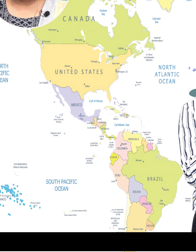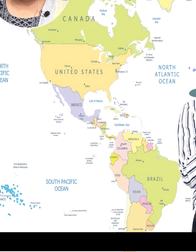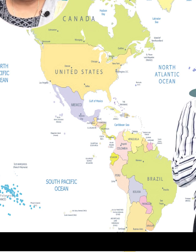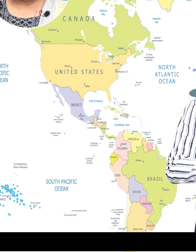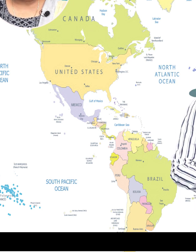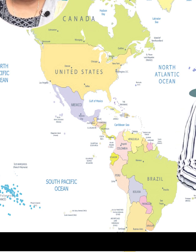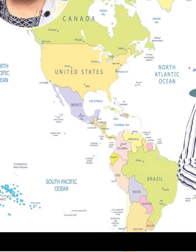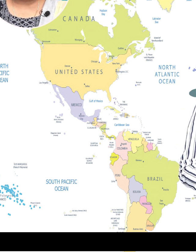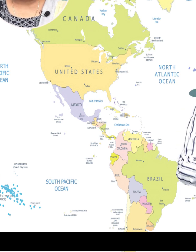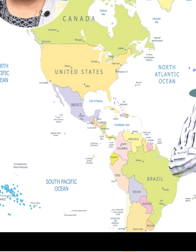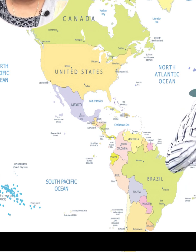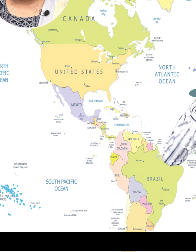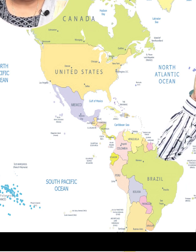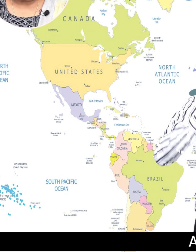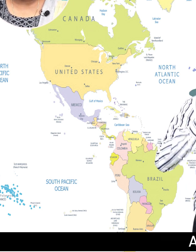United Kingdom,